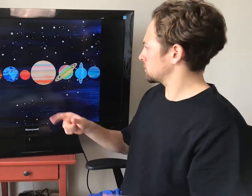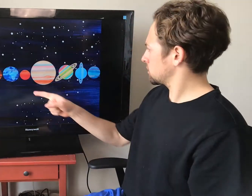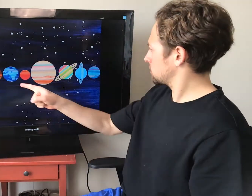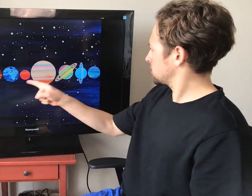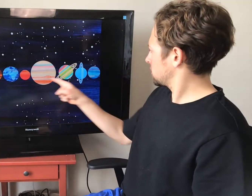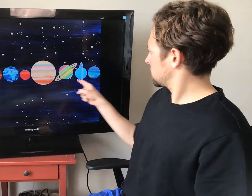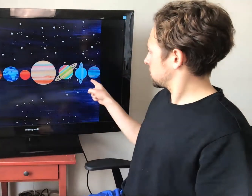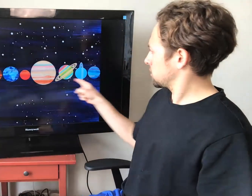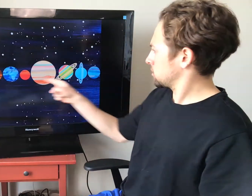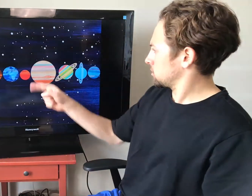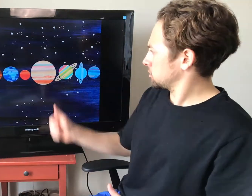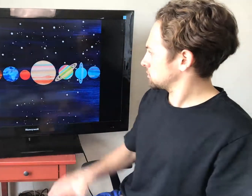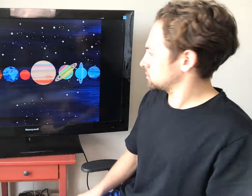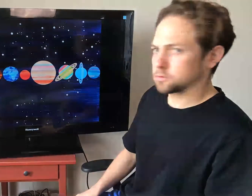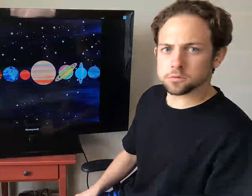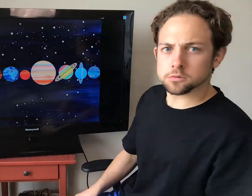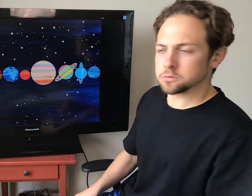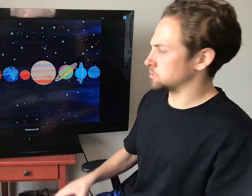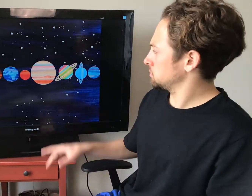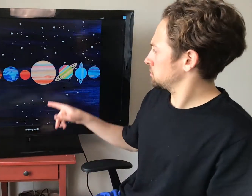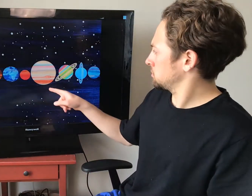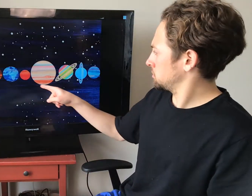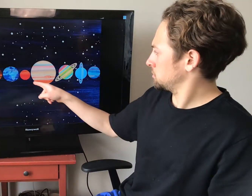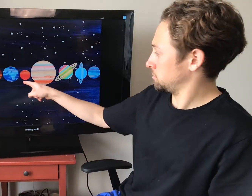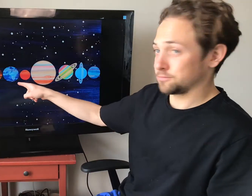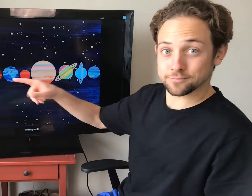Now, which planet is our home?